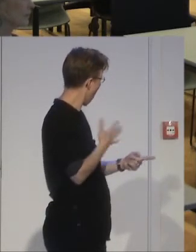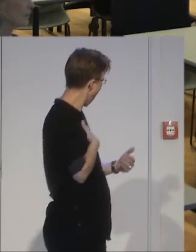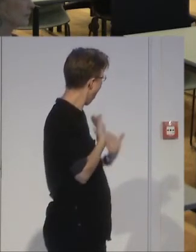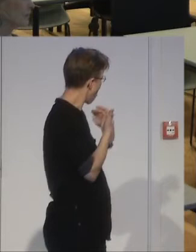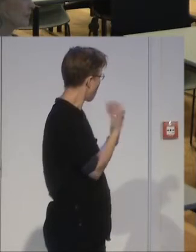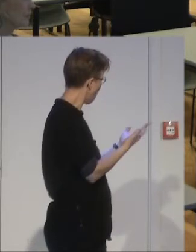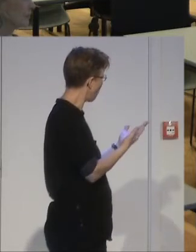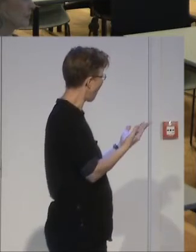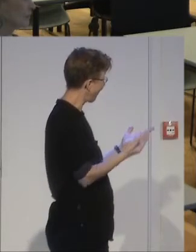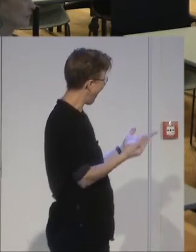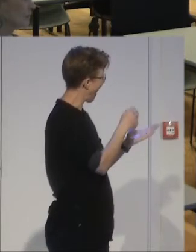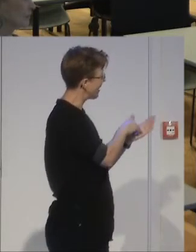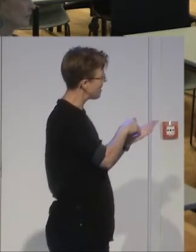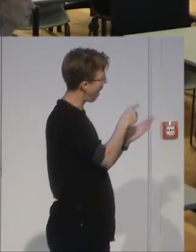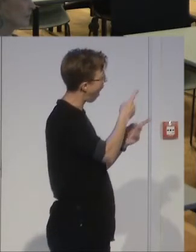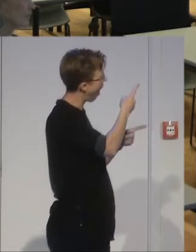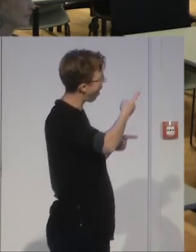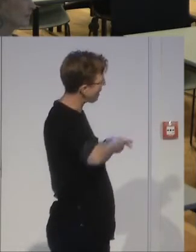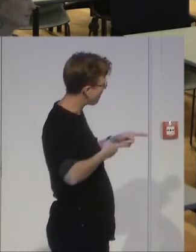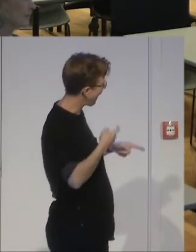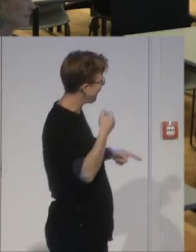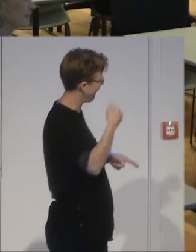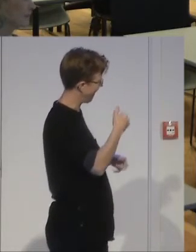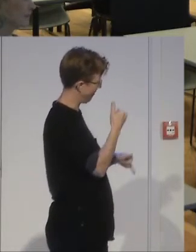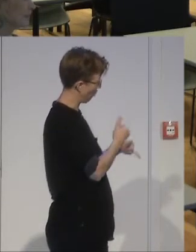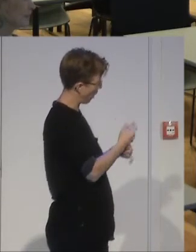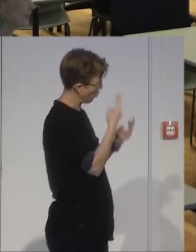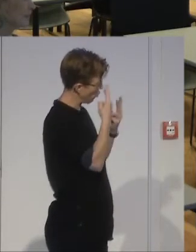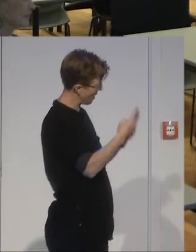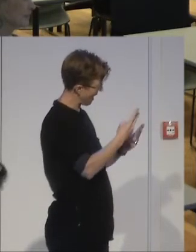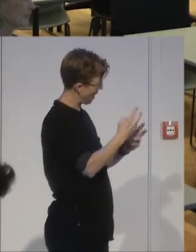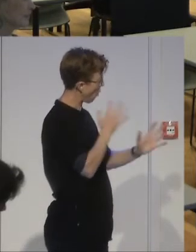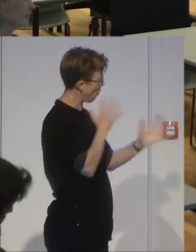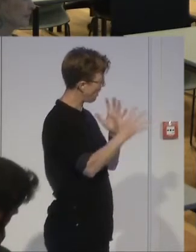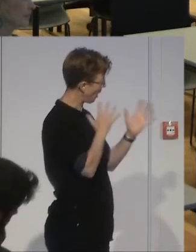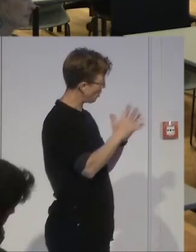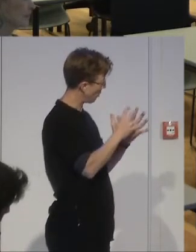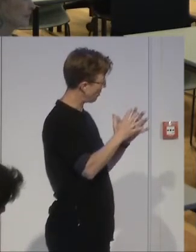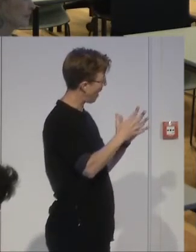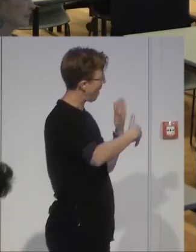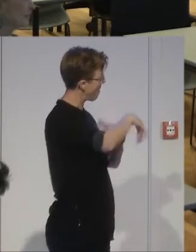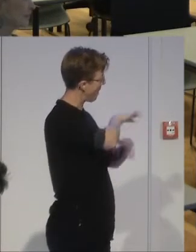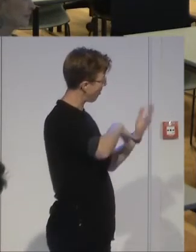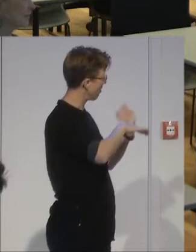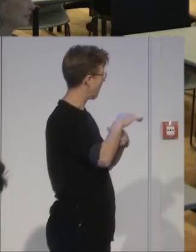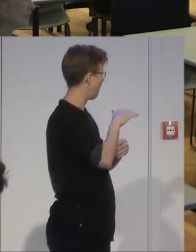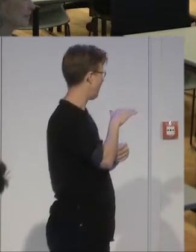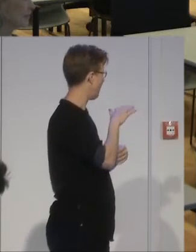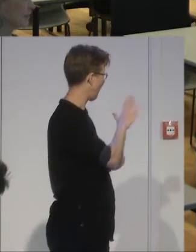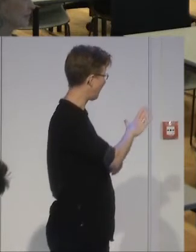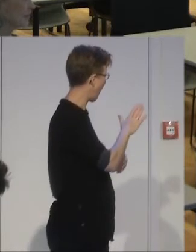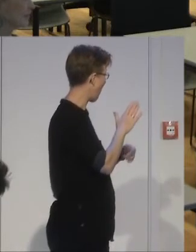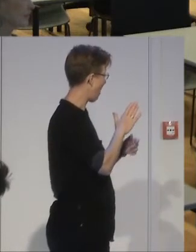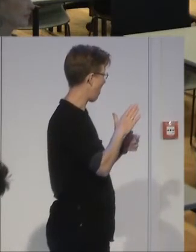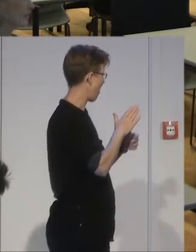extra aspect in how you see communication among your peers who are also deaf?